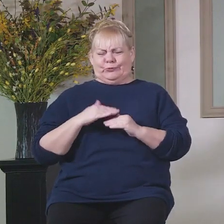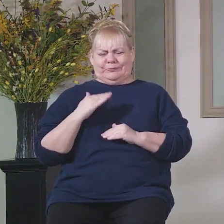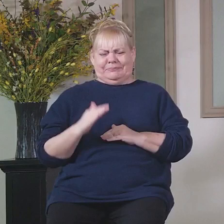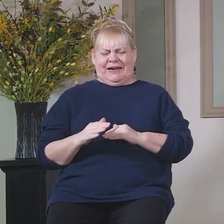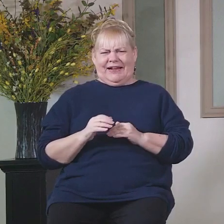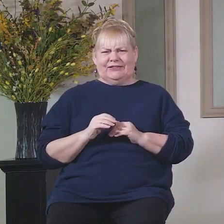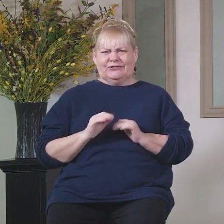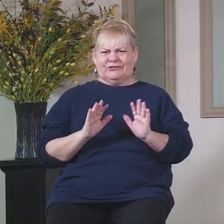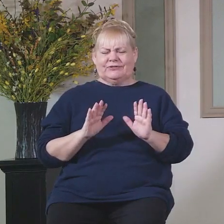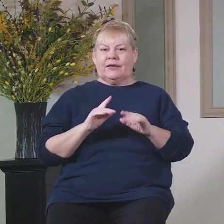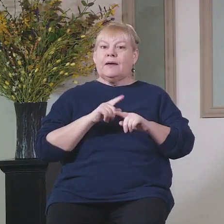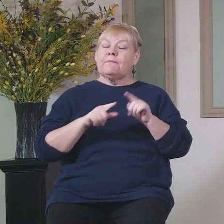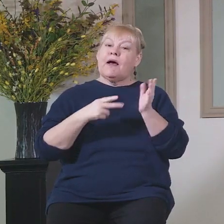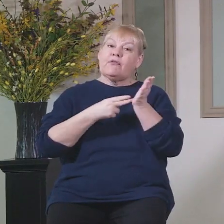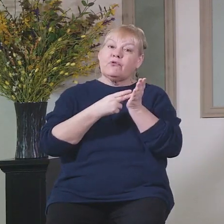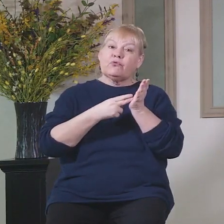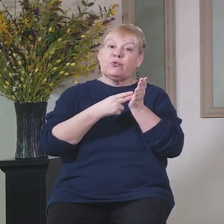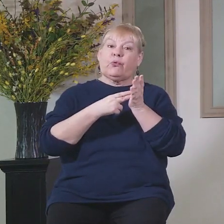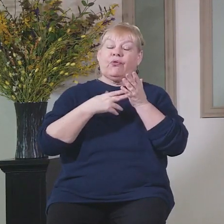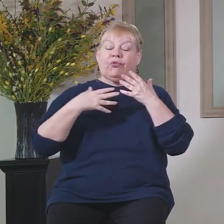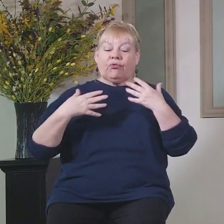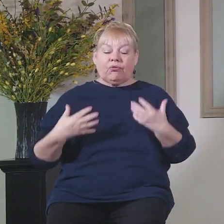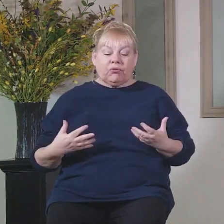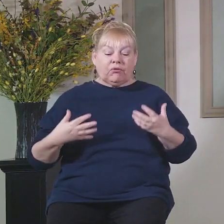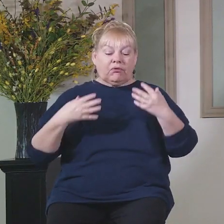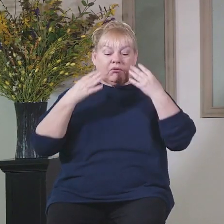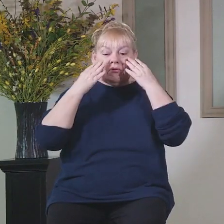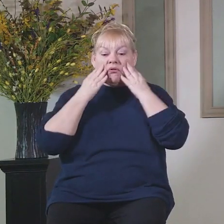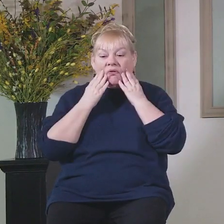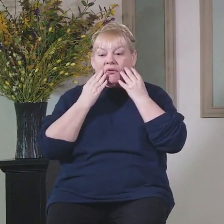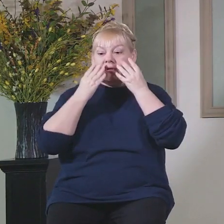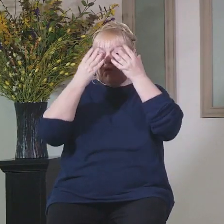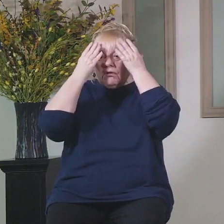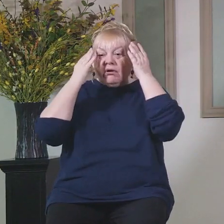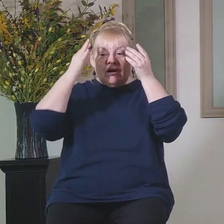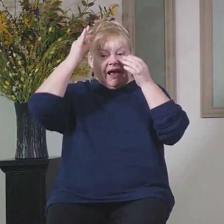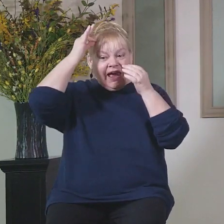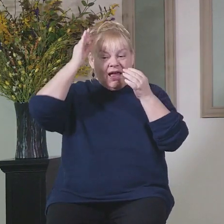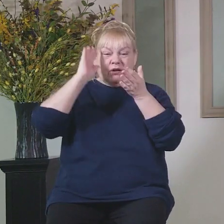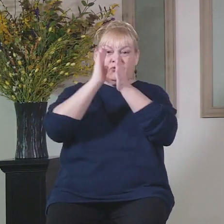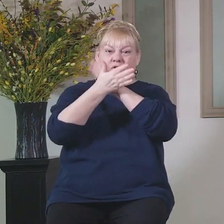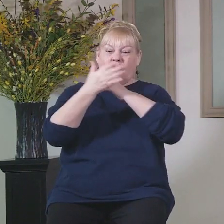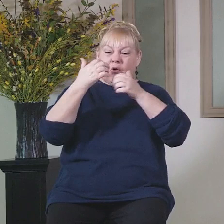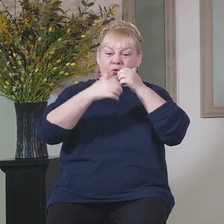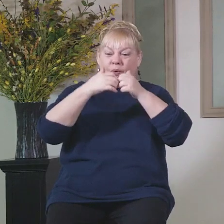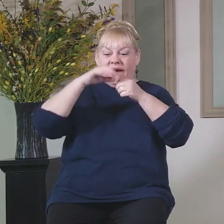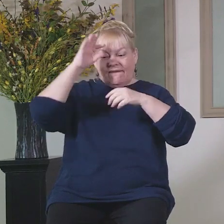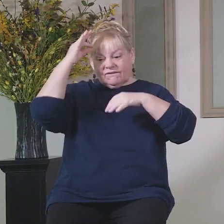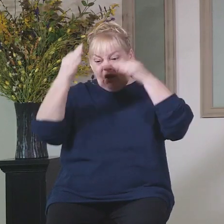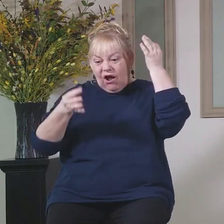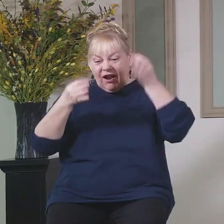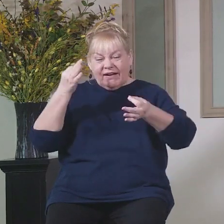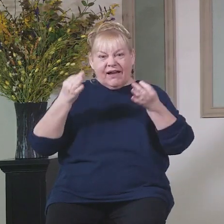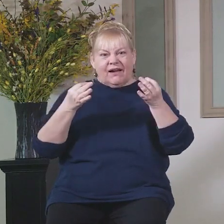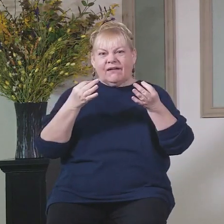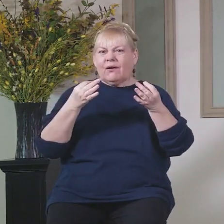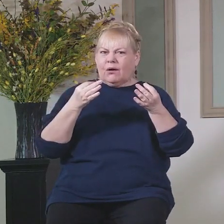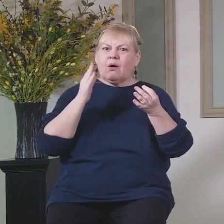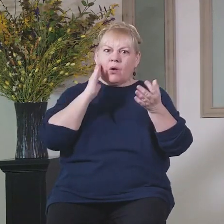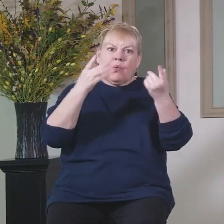But the truth is the sags and the bags and the wrinkles are going to come, and the hair will turn gray or fall out or both. It's going to